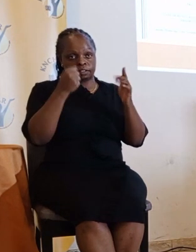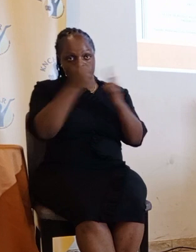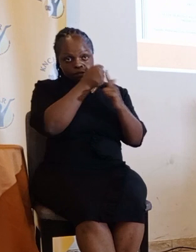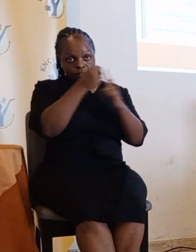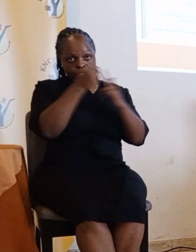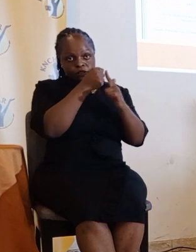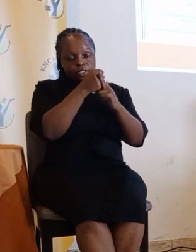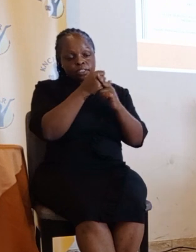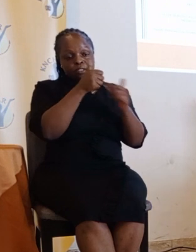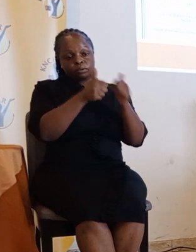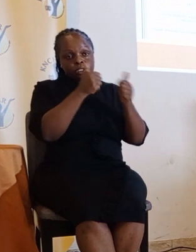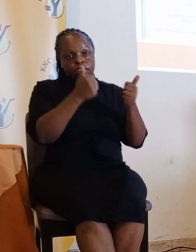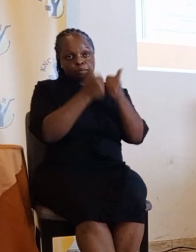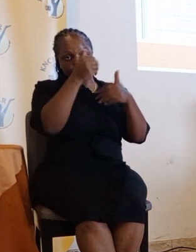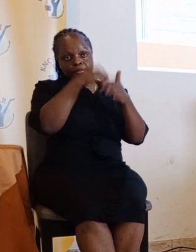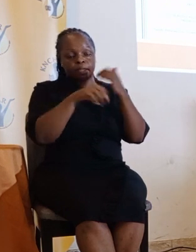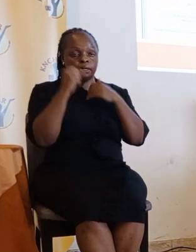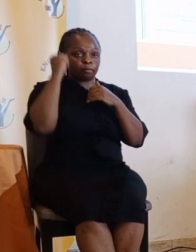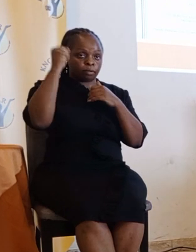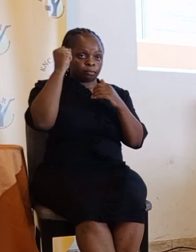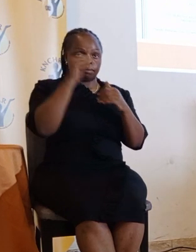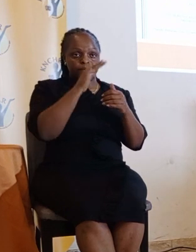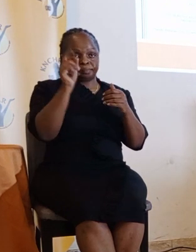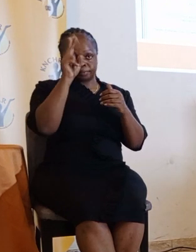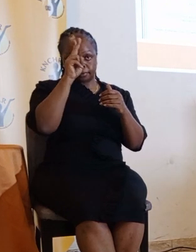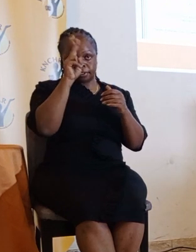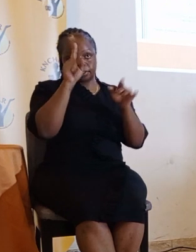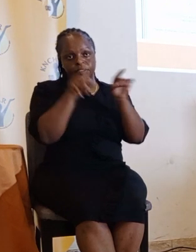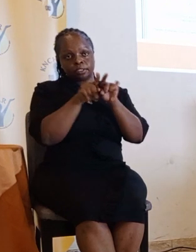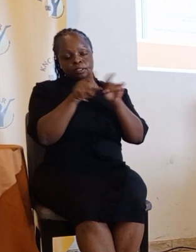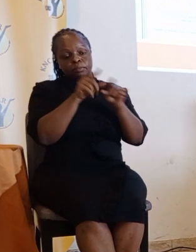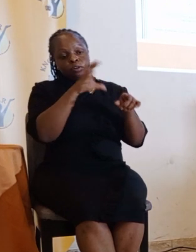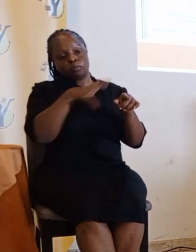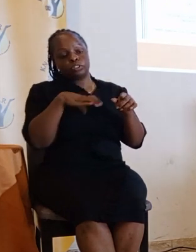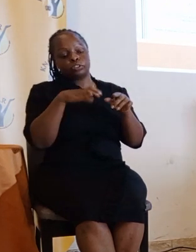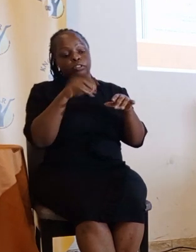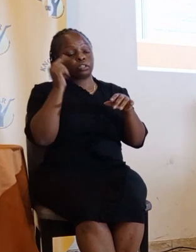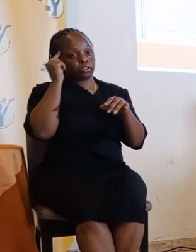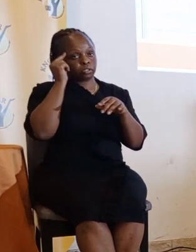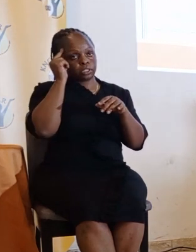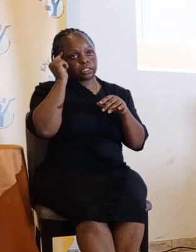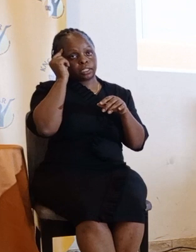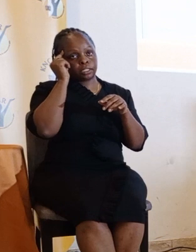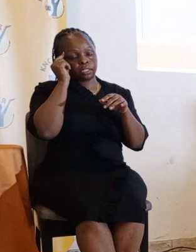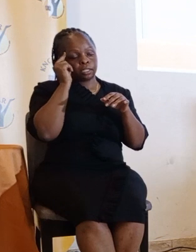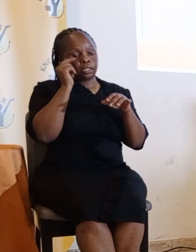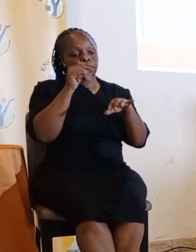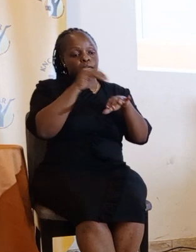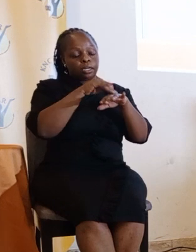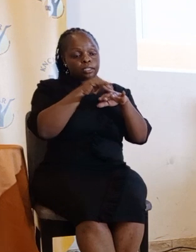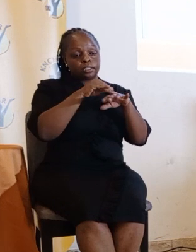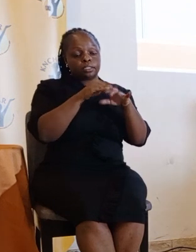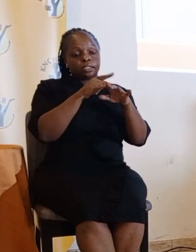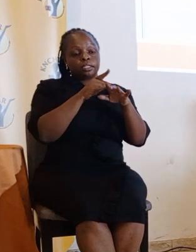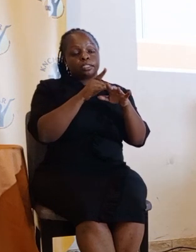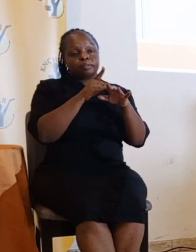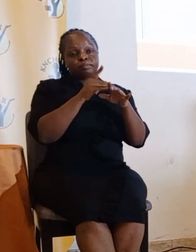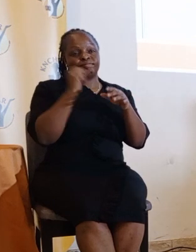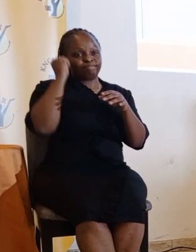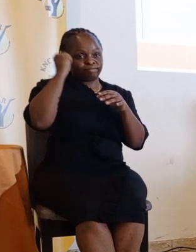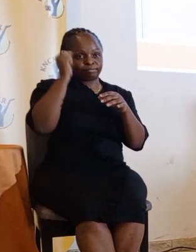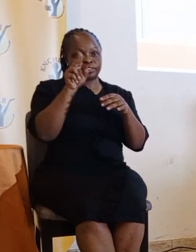on demonstrators by the police. Similarly, the Commission is concerned at the demonstrators resorting to